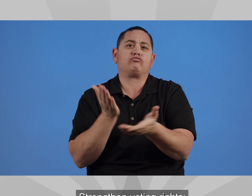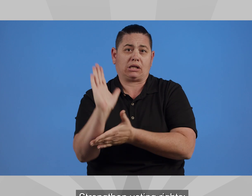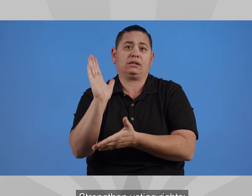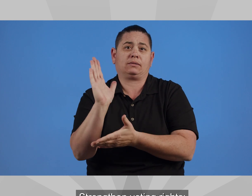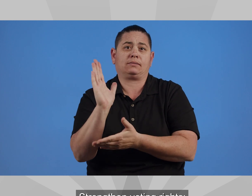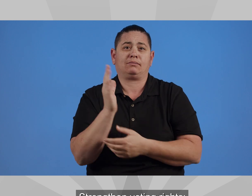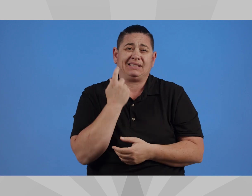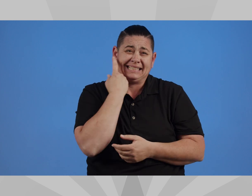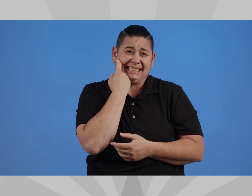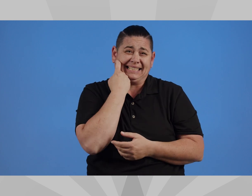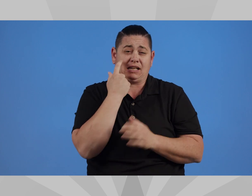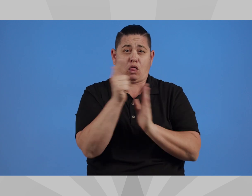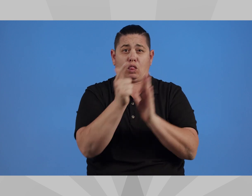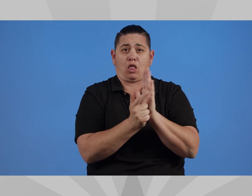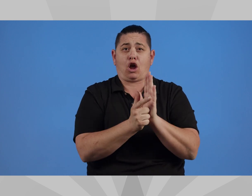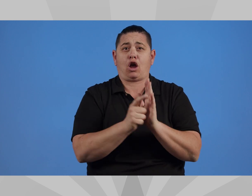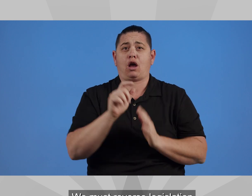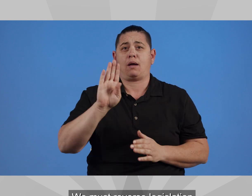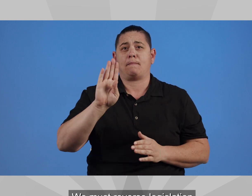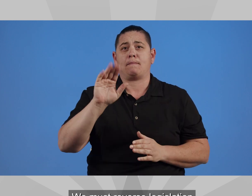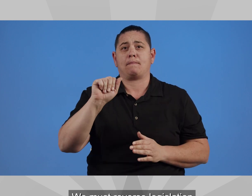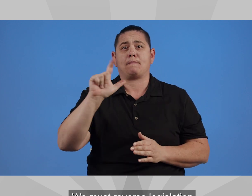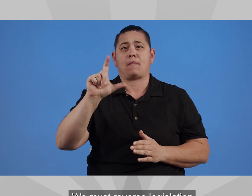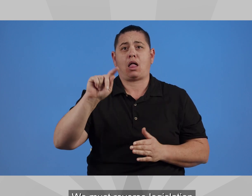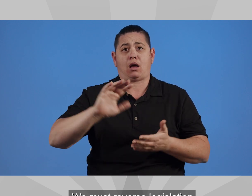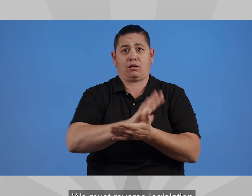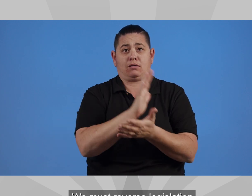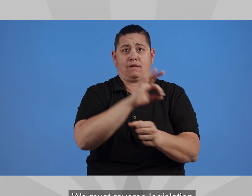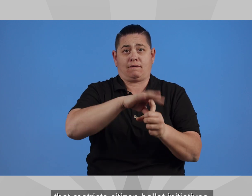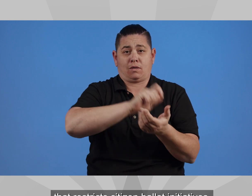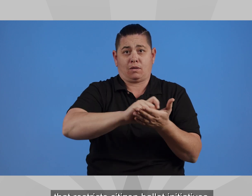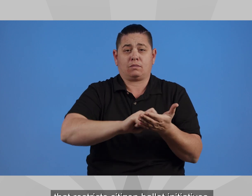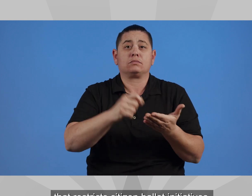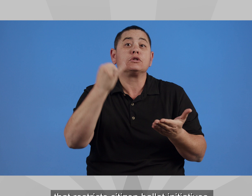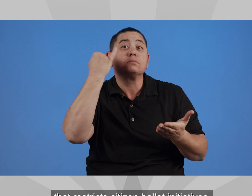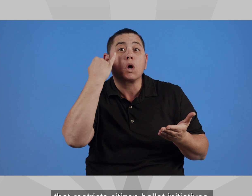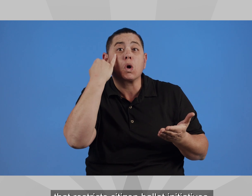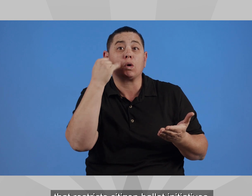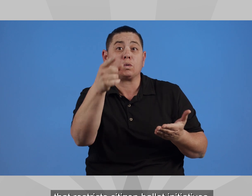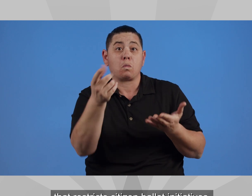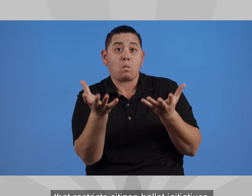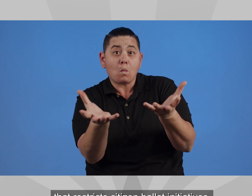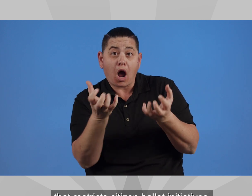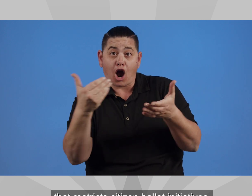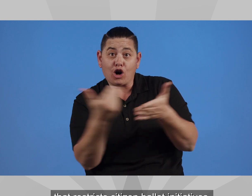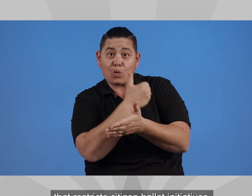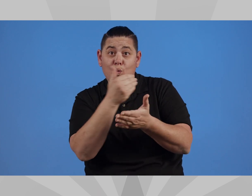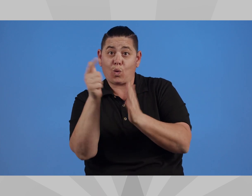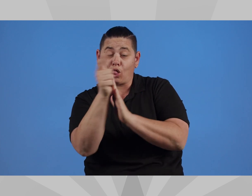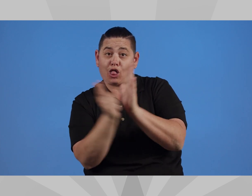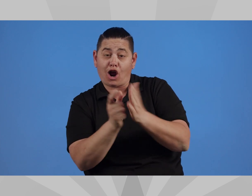Strengthen voting rights. We must reverse legislation that restricts citizen ballot